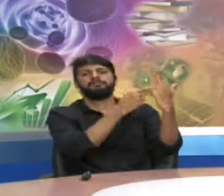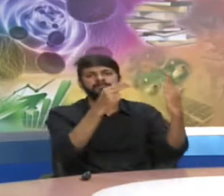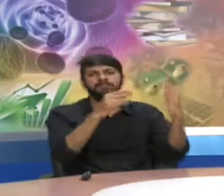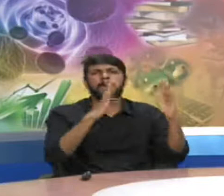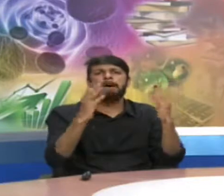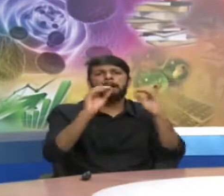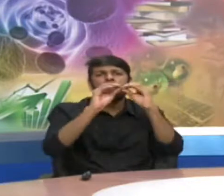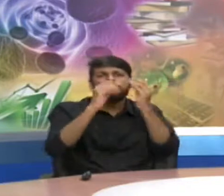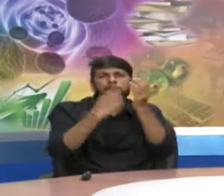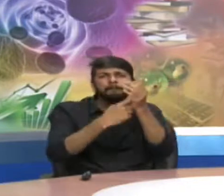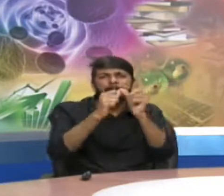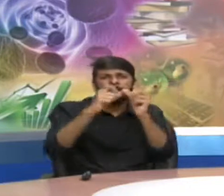ceilings,